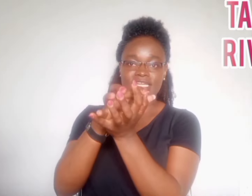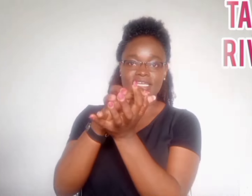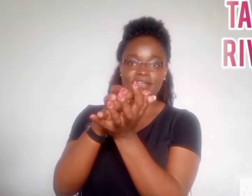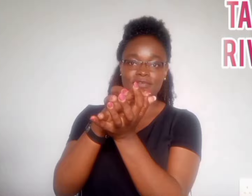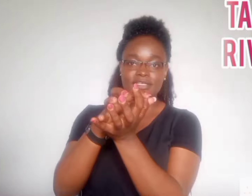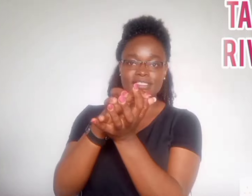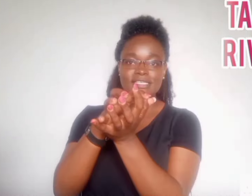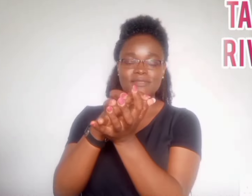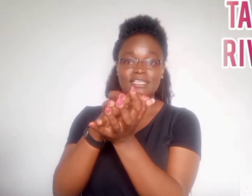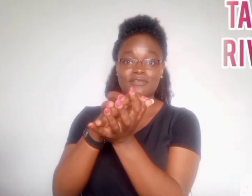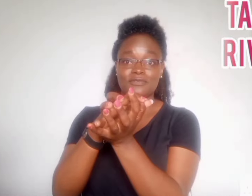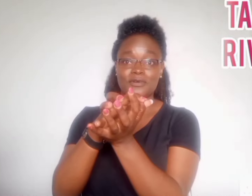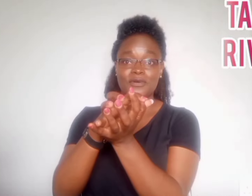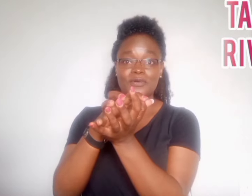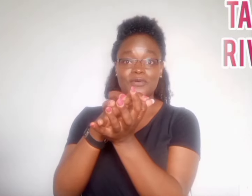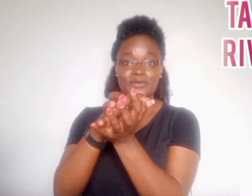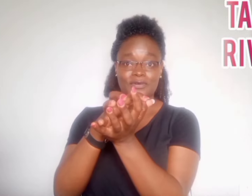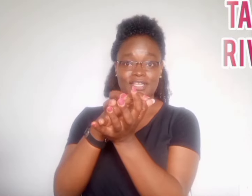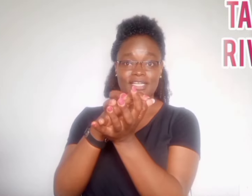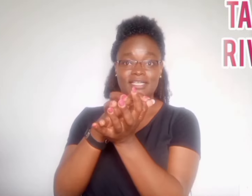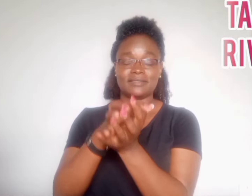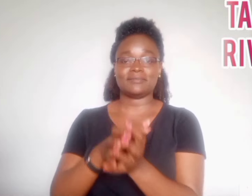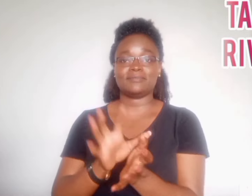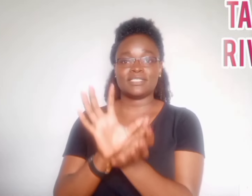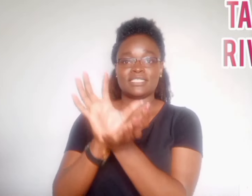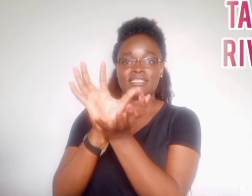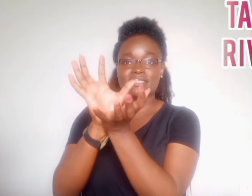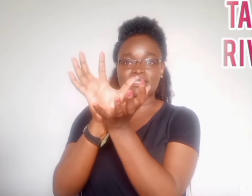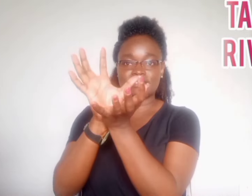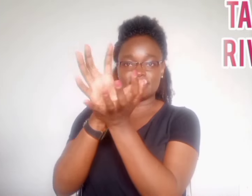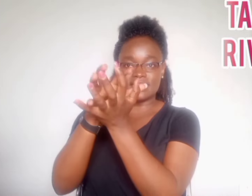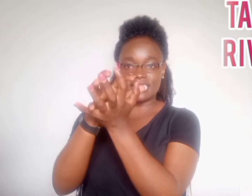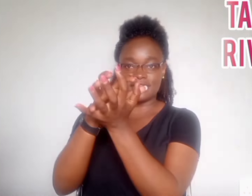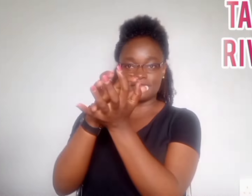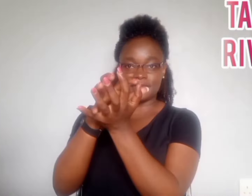Tana River. Same for crocodile. Tana River.